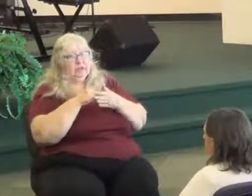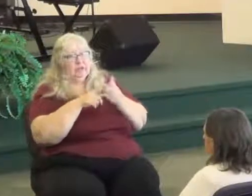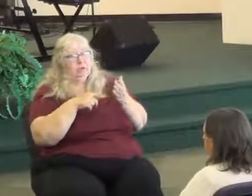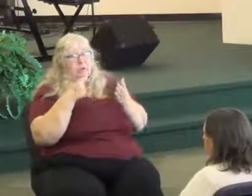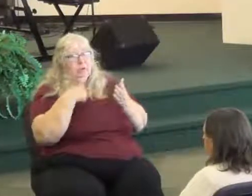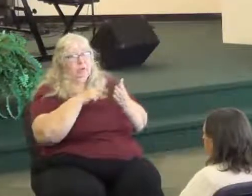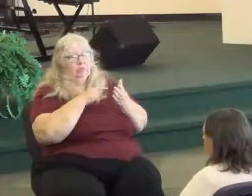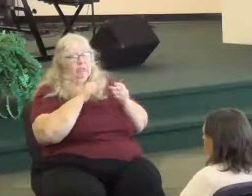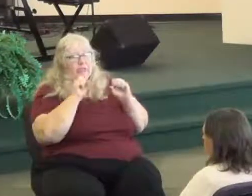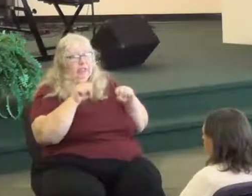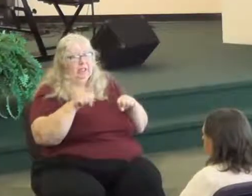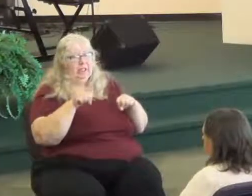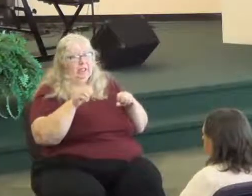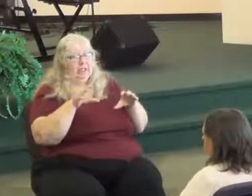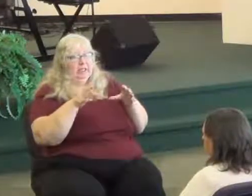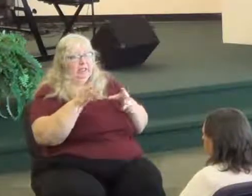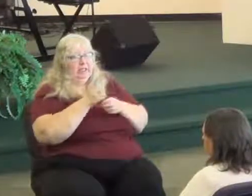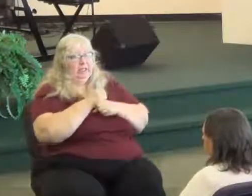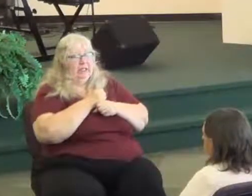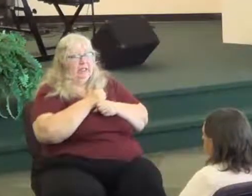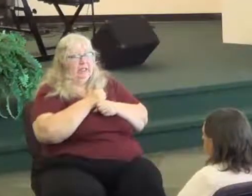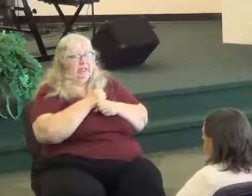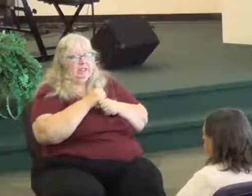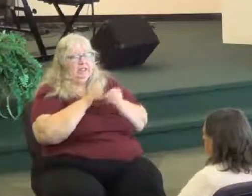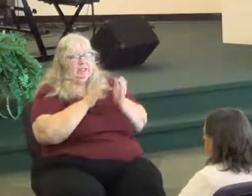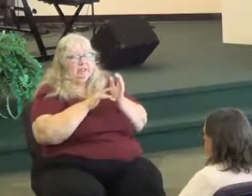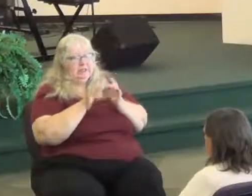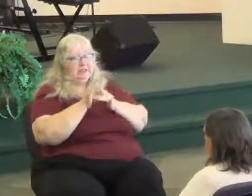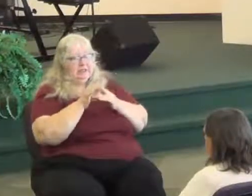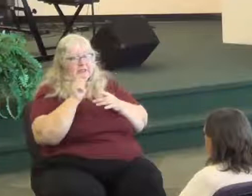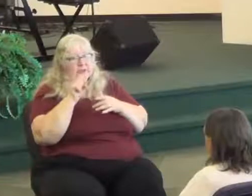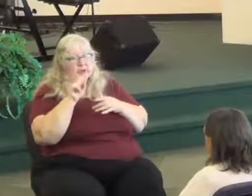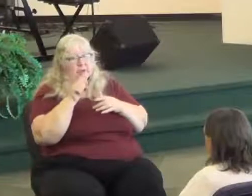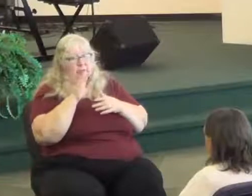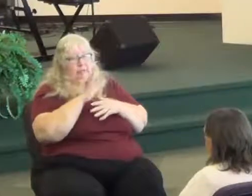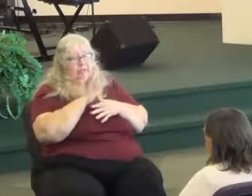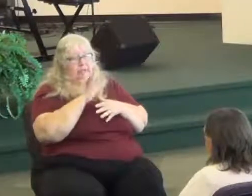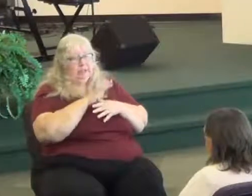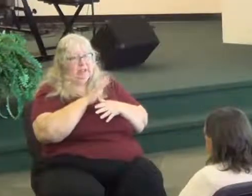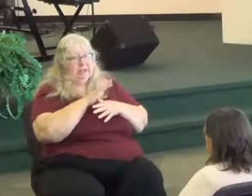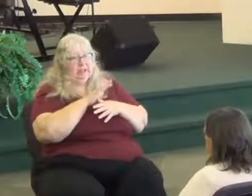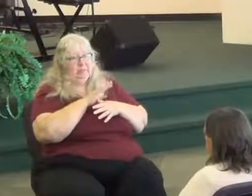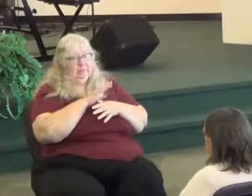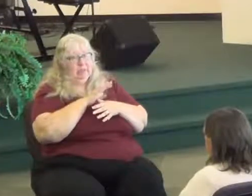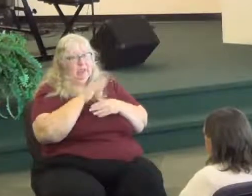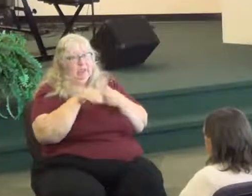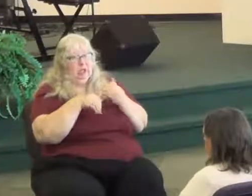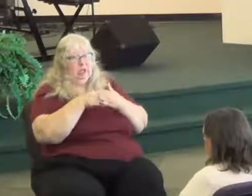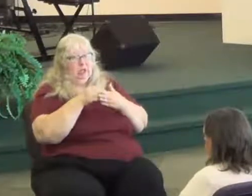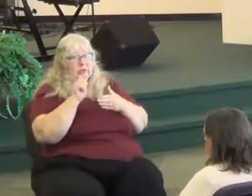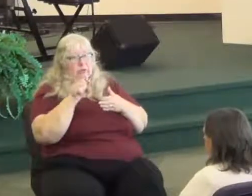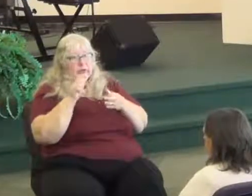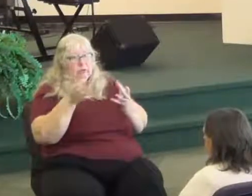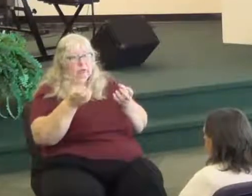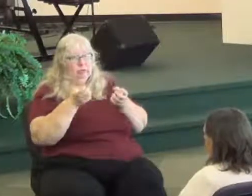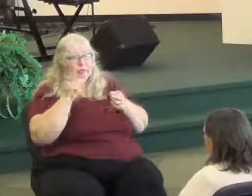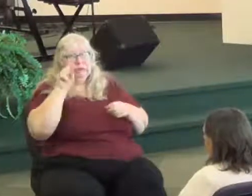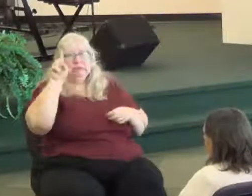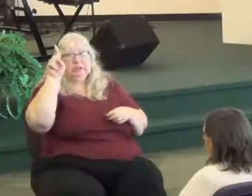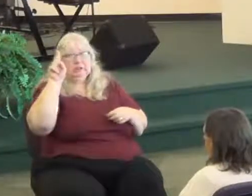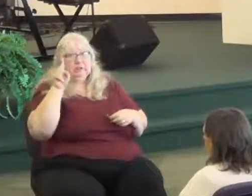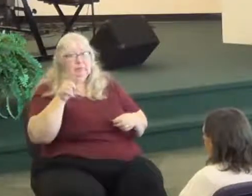genie, our mighty gold platinum credit card. Get me whatever I want. When all we should want is him.